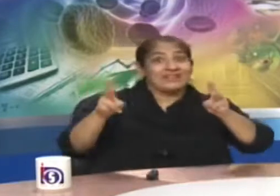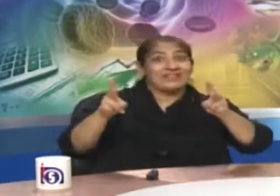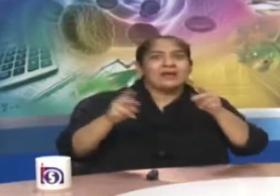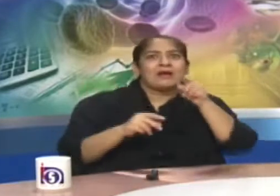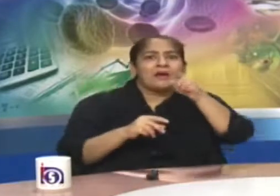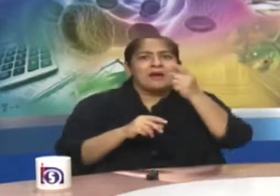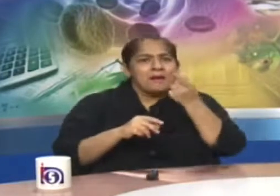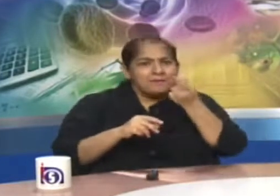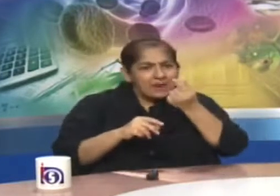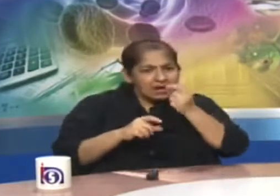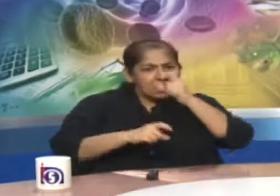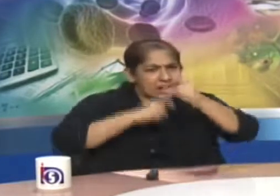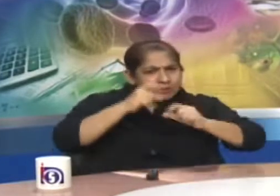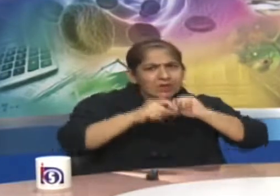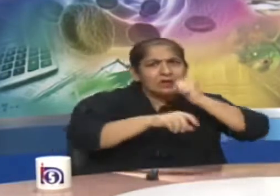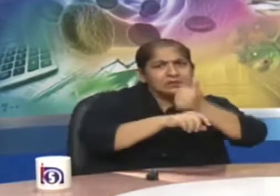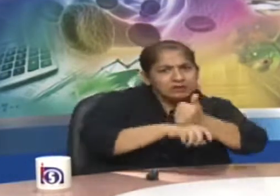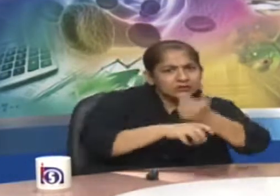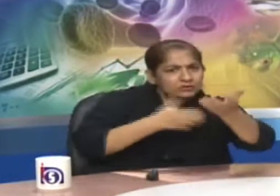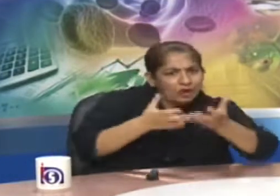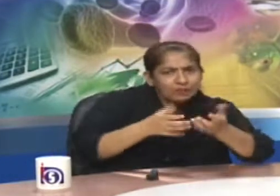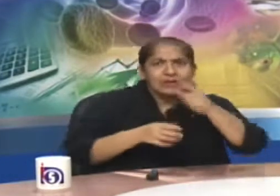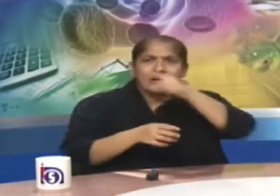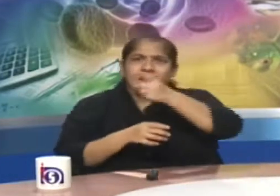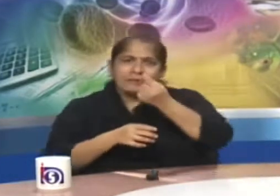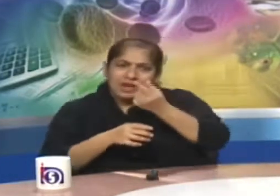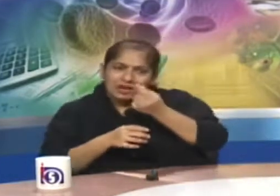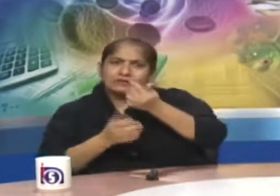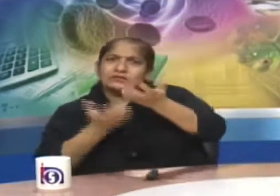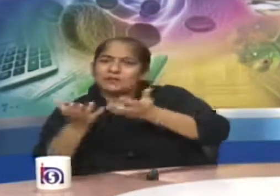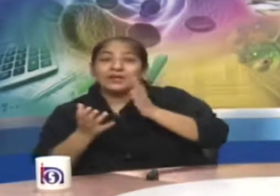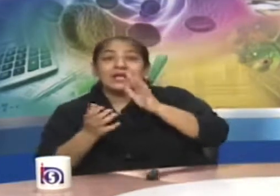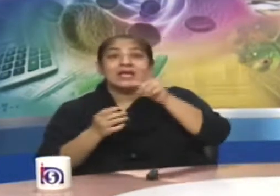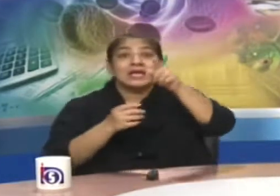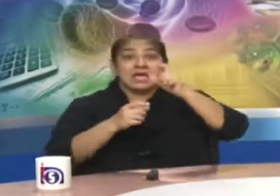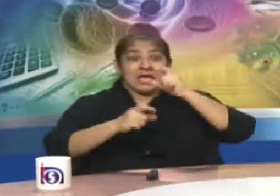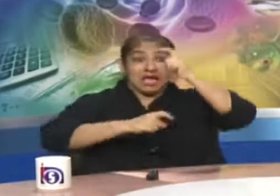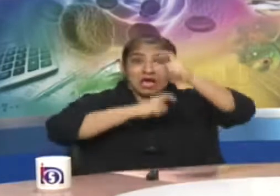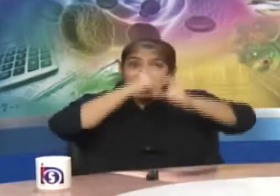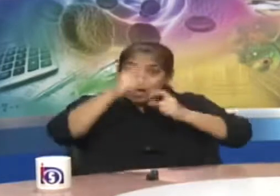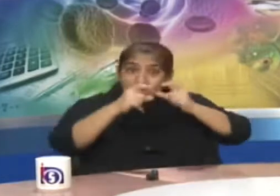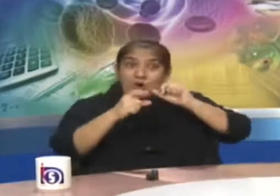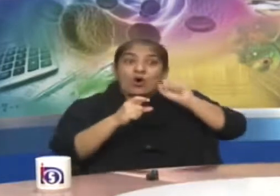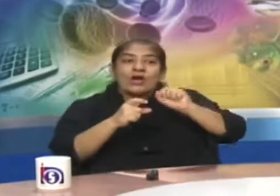adjacent to that, there is a column, and money market is written there.